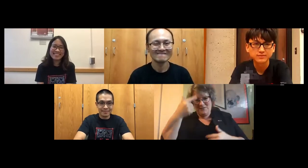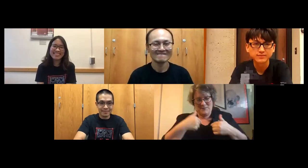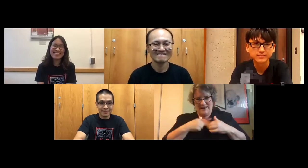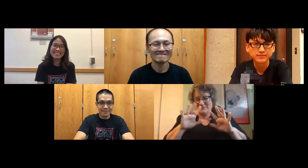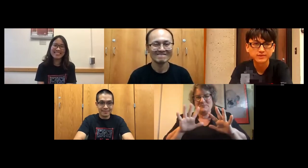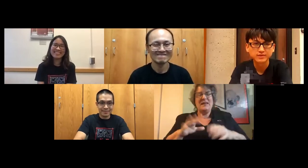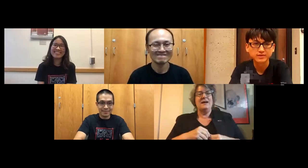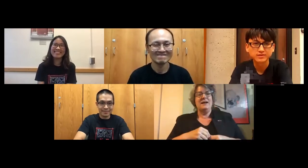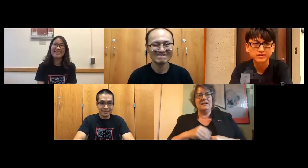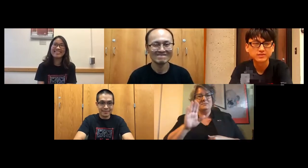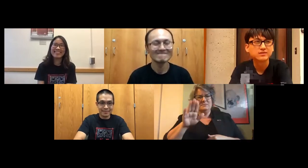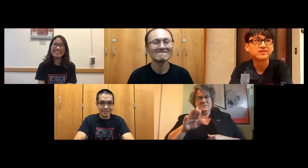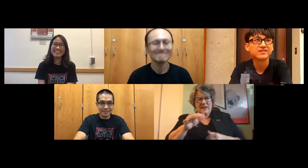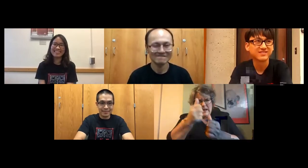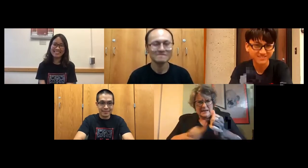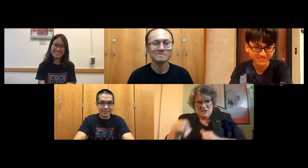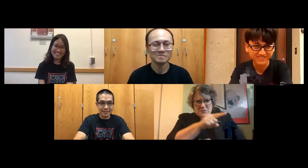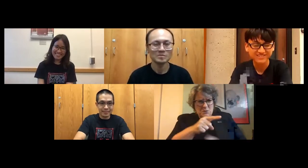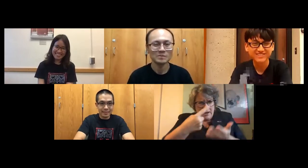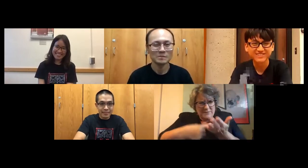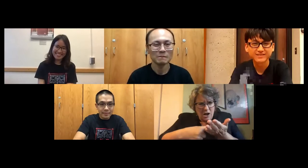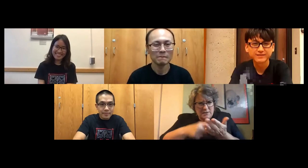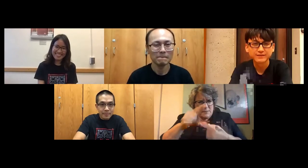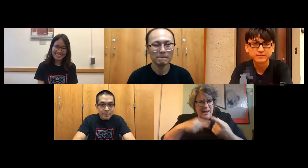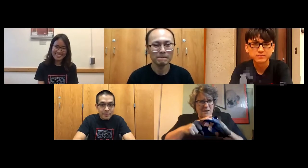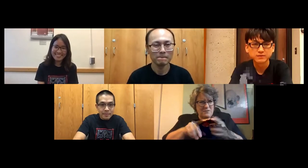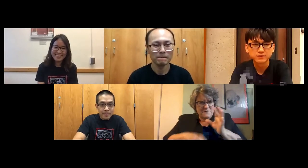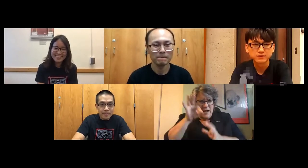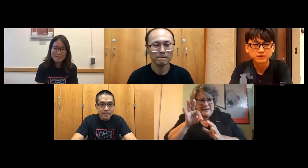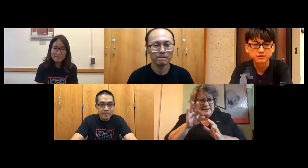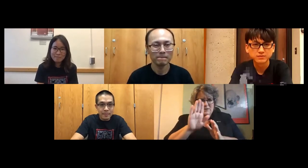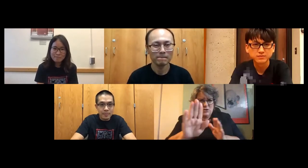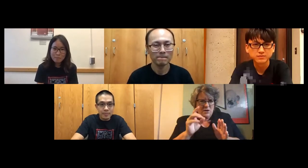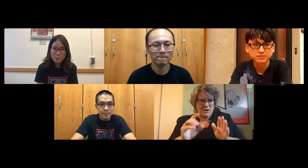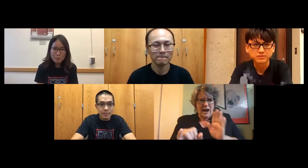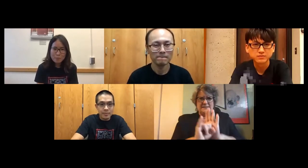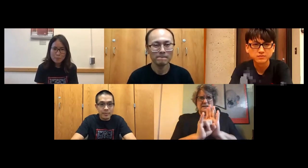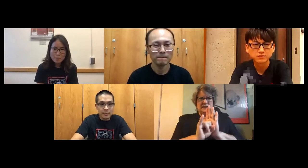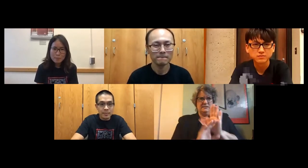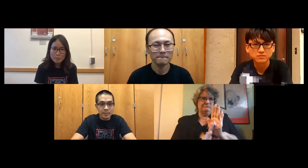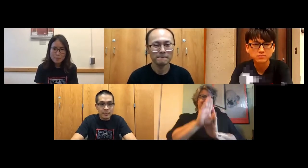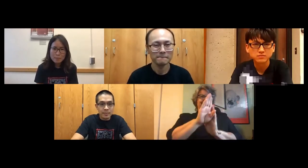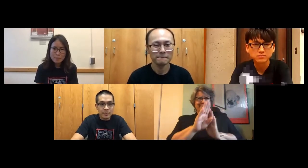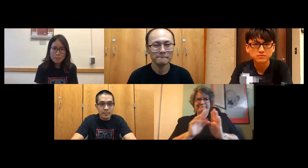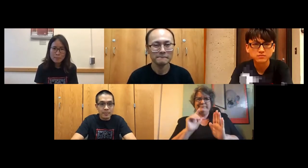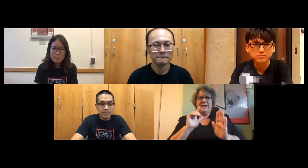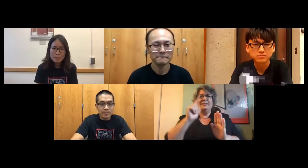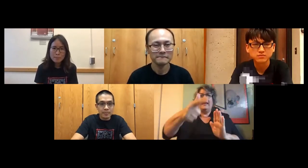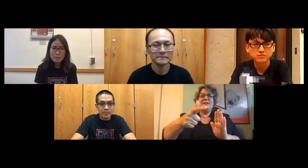me. Each of you have talked about finding your identity later